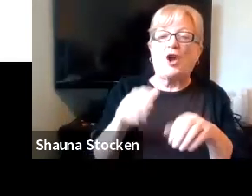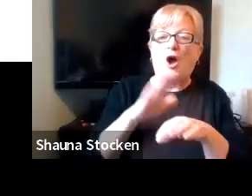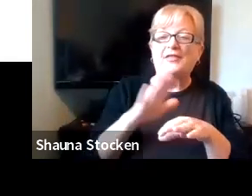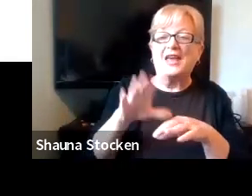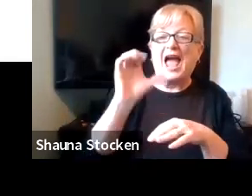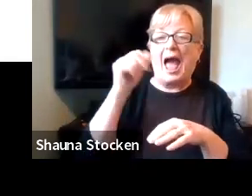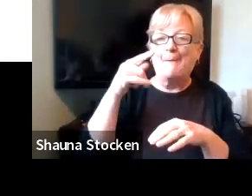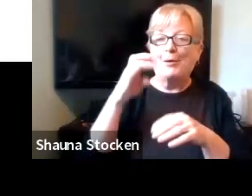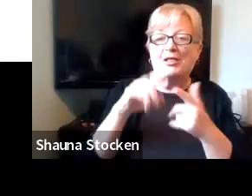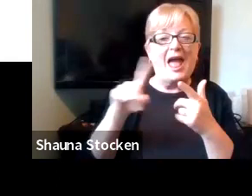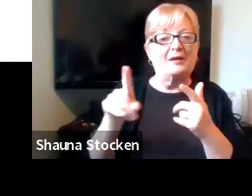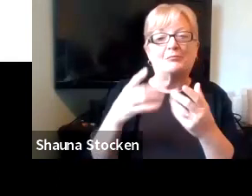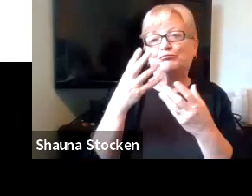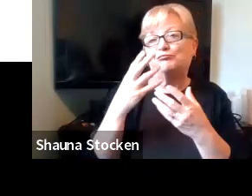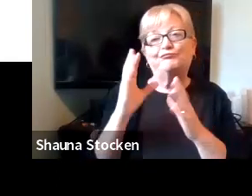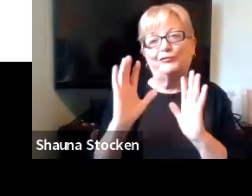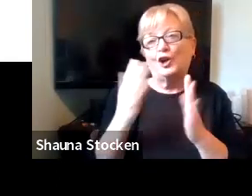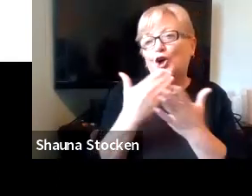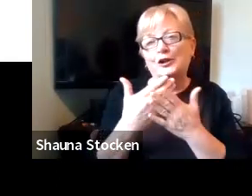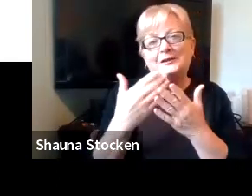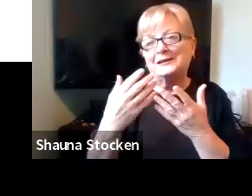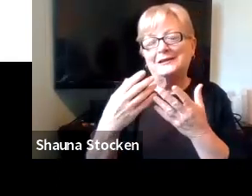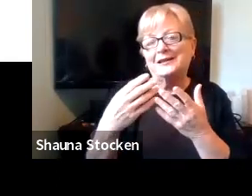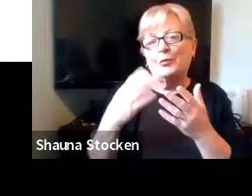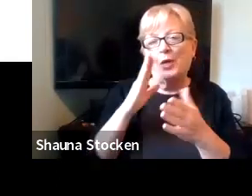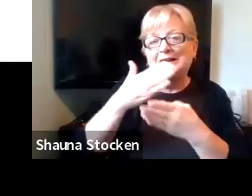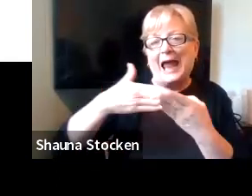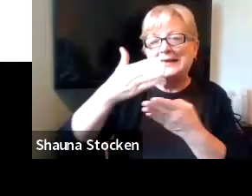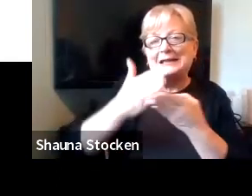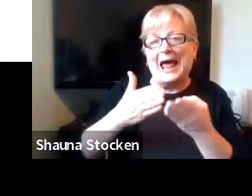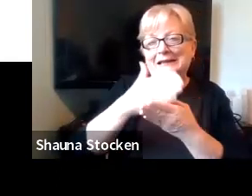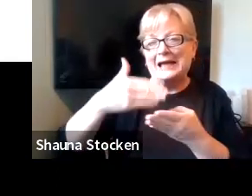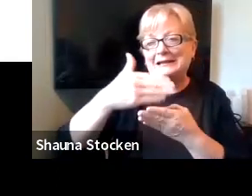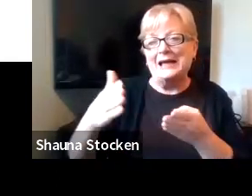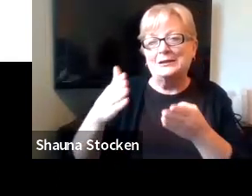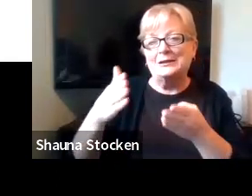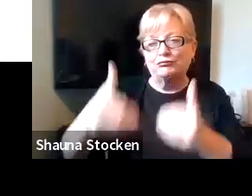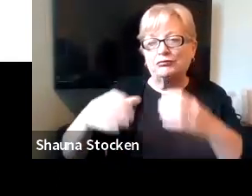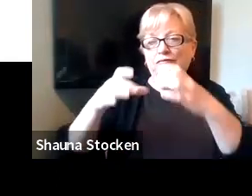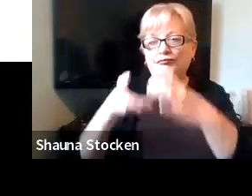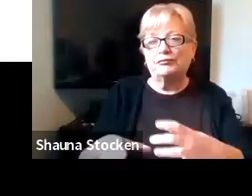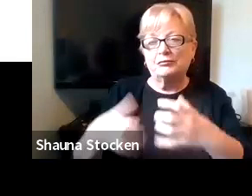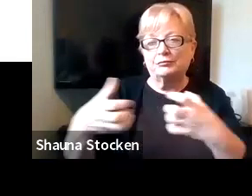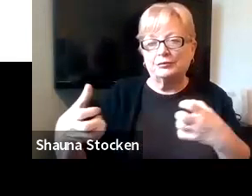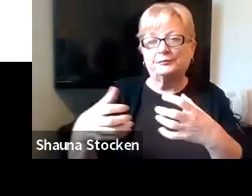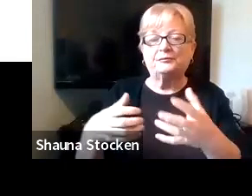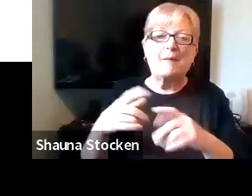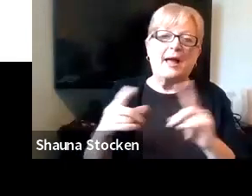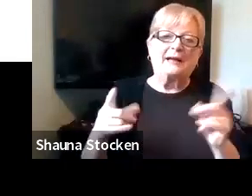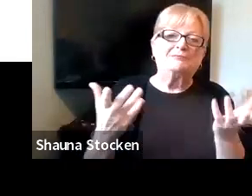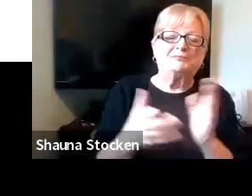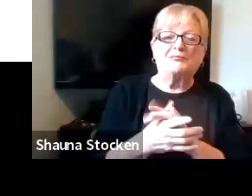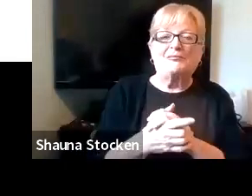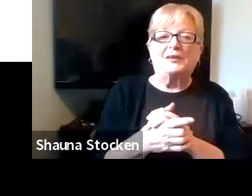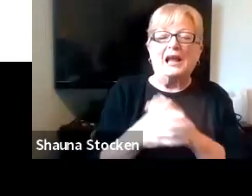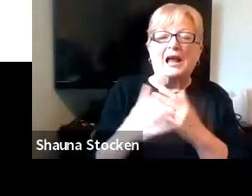and slice it. So we're gonna leave this put just for a moment so I can at least get the recipe going in the